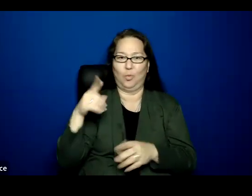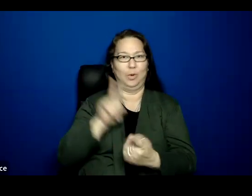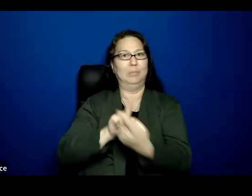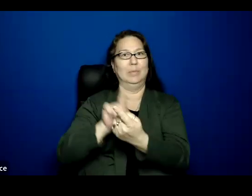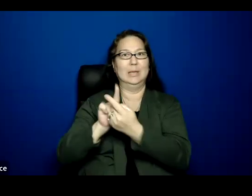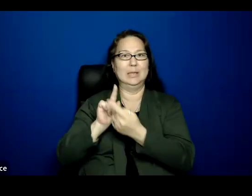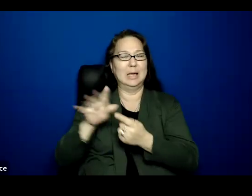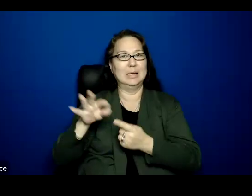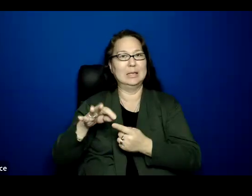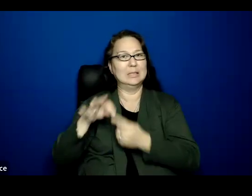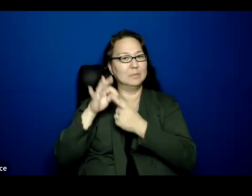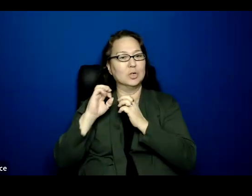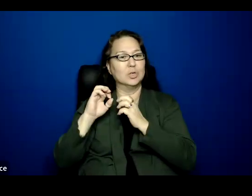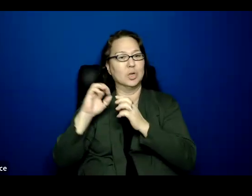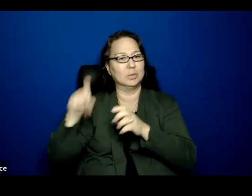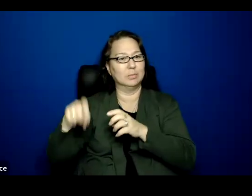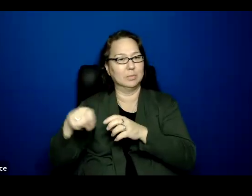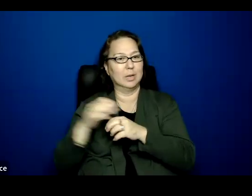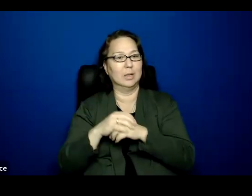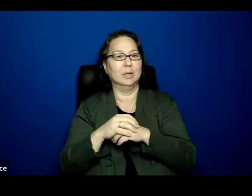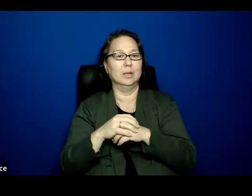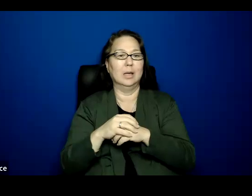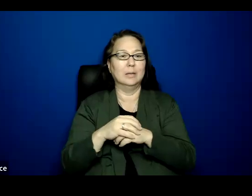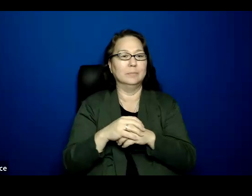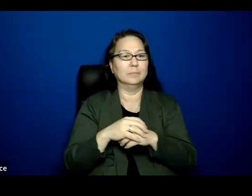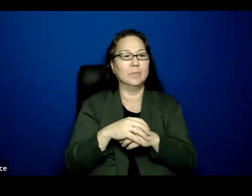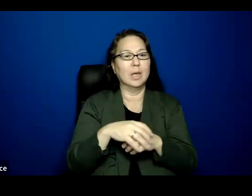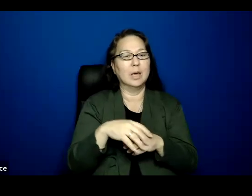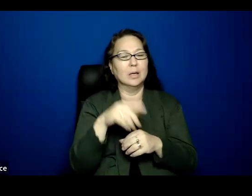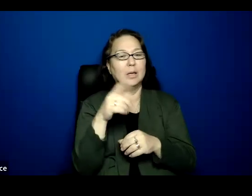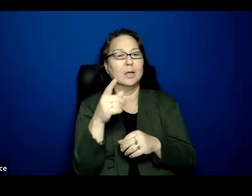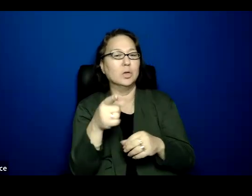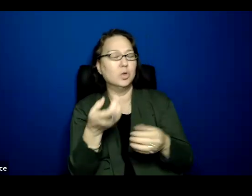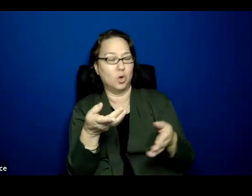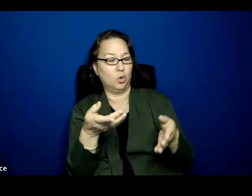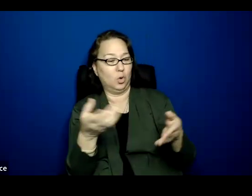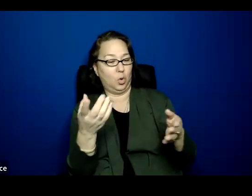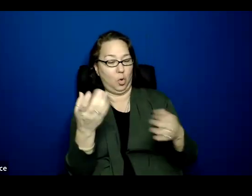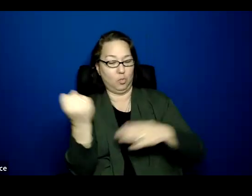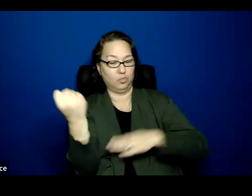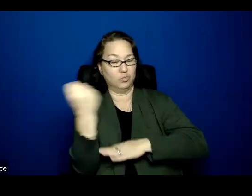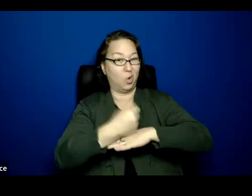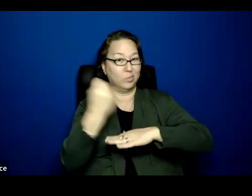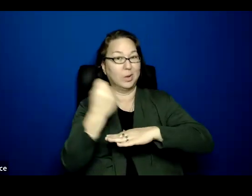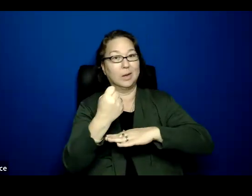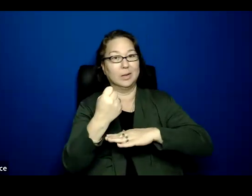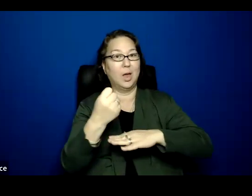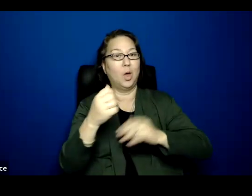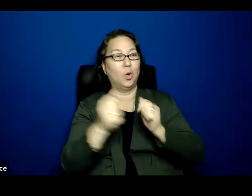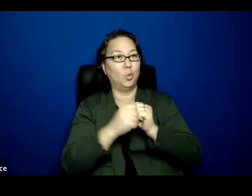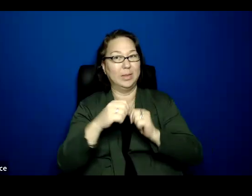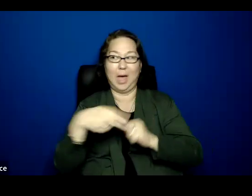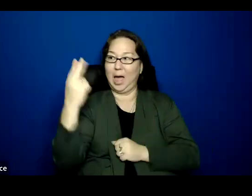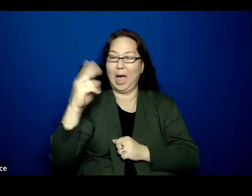school should be accessible for everyone and preach about inclusion while simultaneously shutting down a neighborhood inclusion high school with a high IEP student